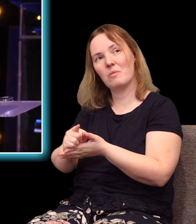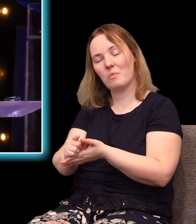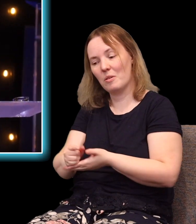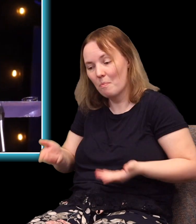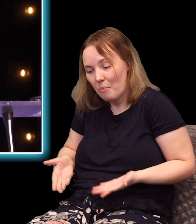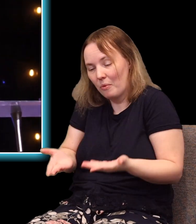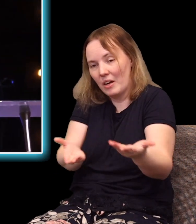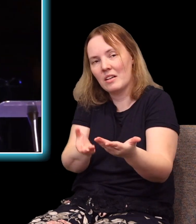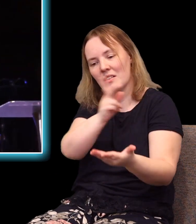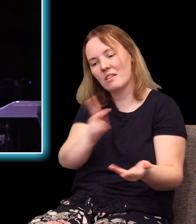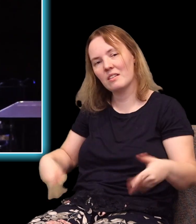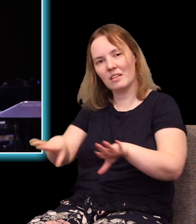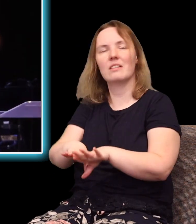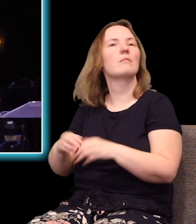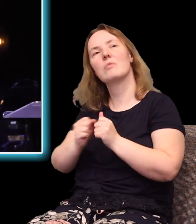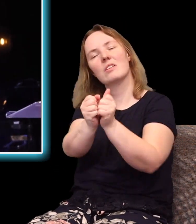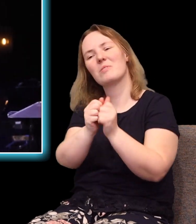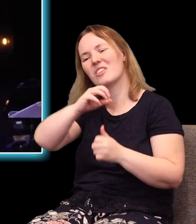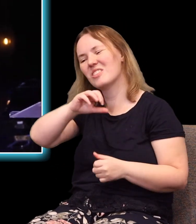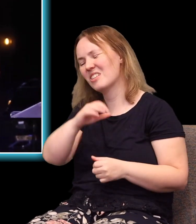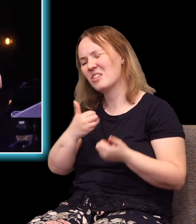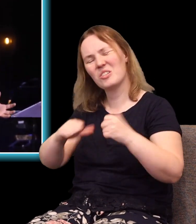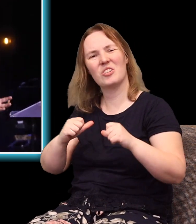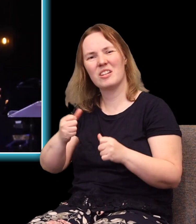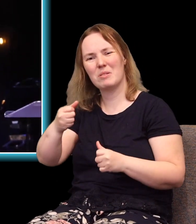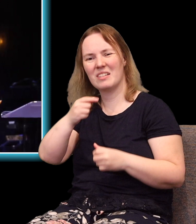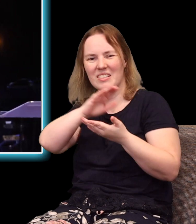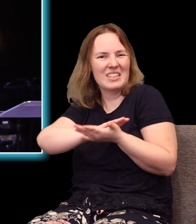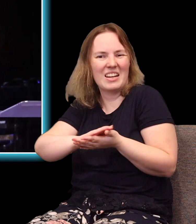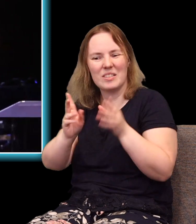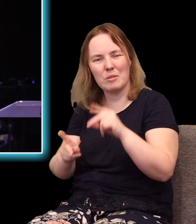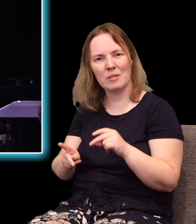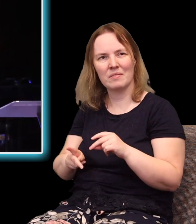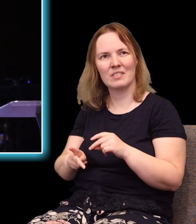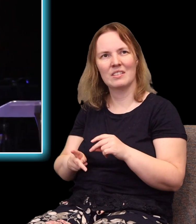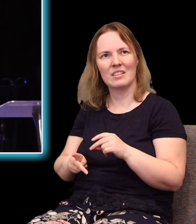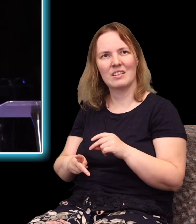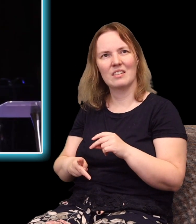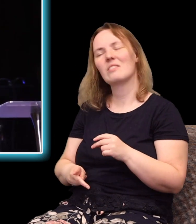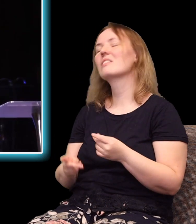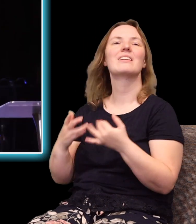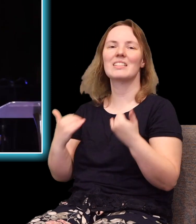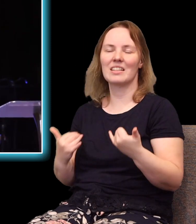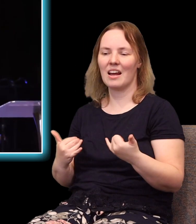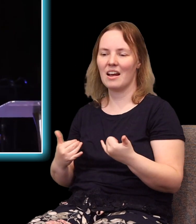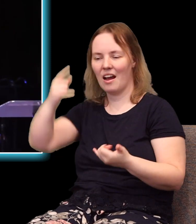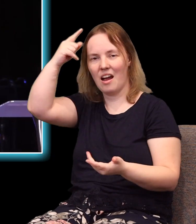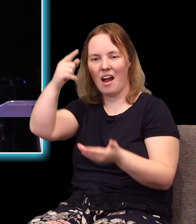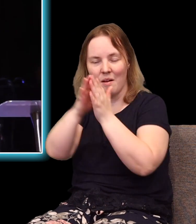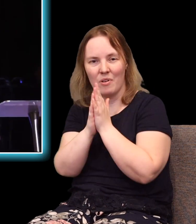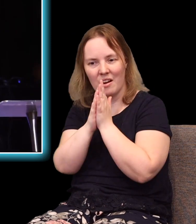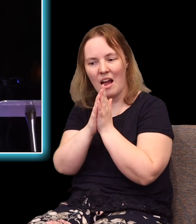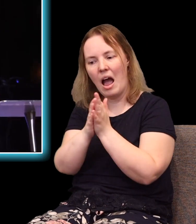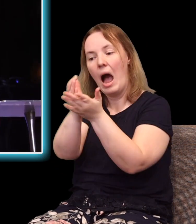we understand we bring the kingdom with us. We're not just trying to be nice people. We are trying to go, Lord, today I pray, help me to